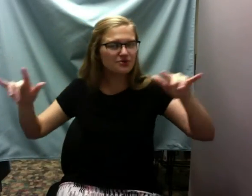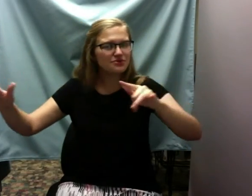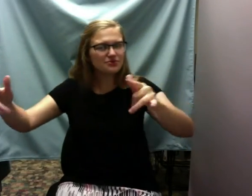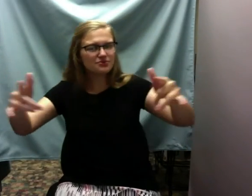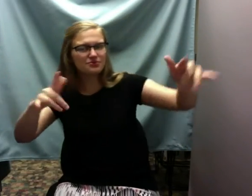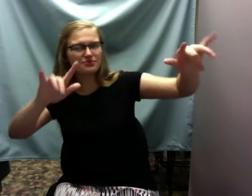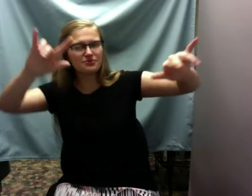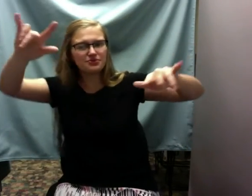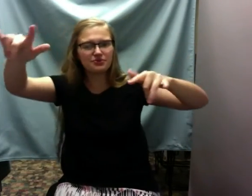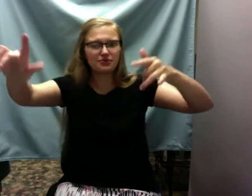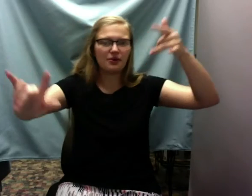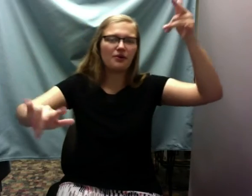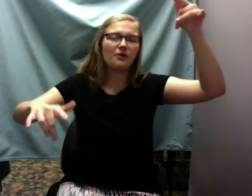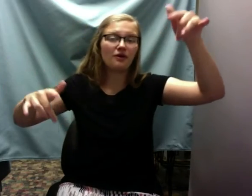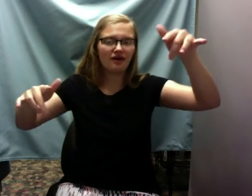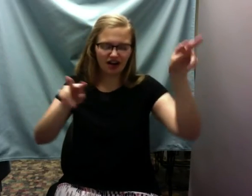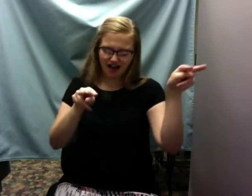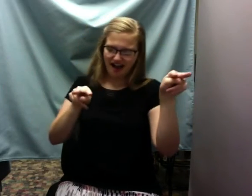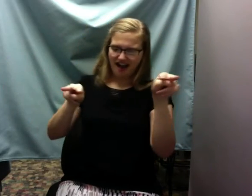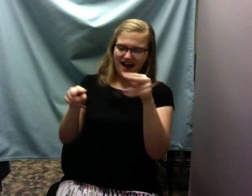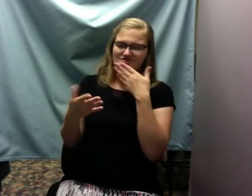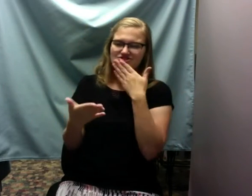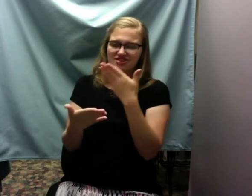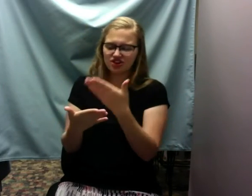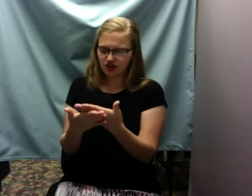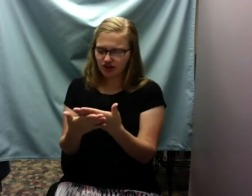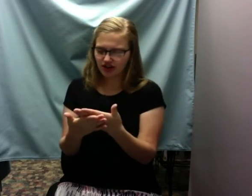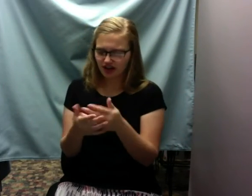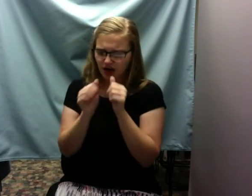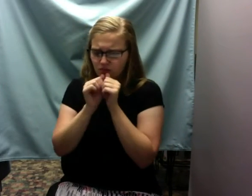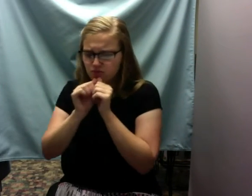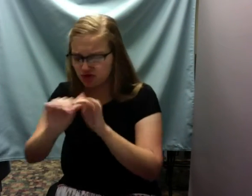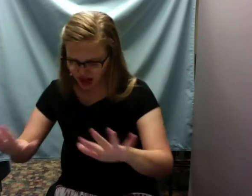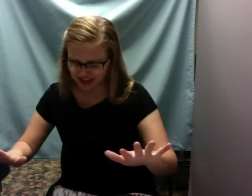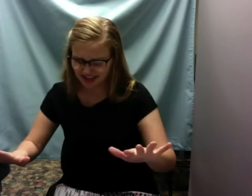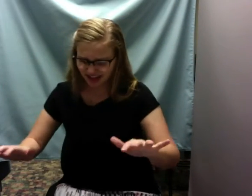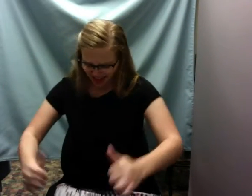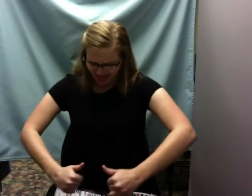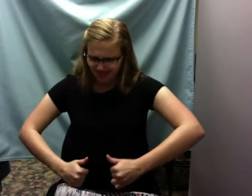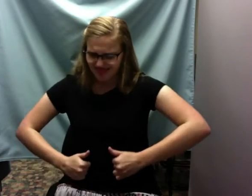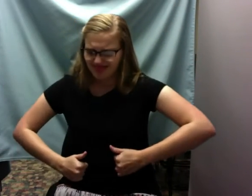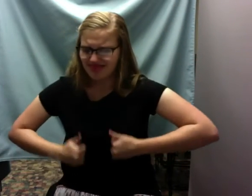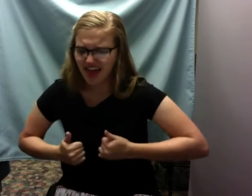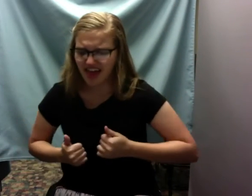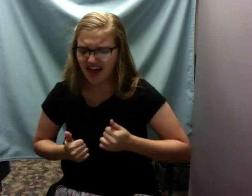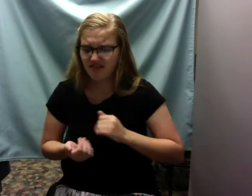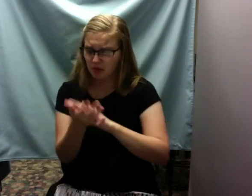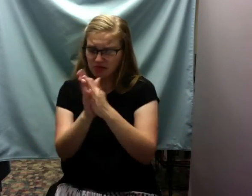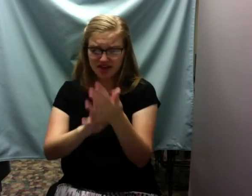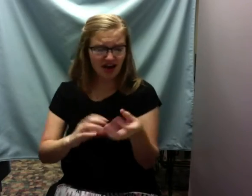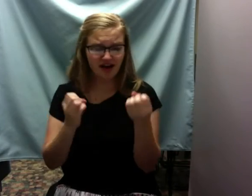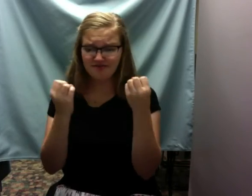and every winged fowl after his kind. And God saw that it was good. And God blessed them, saying, "Be fruitful